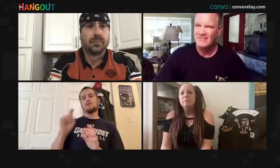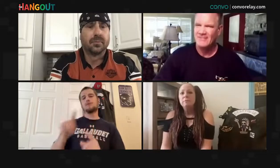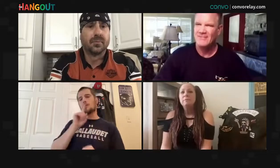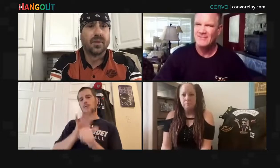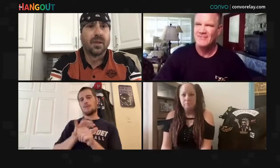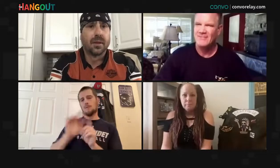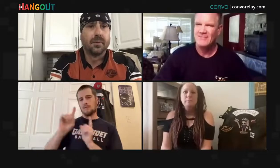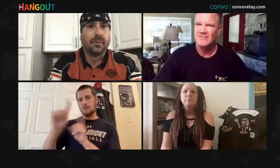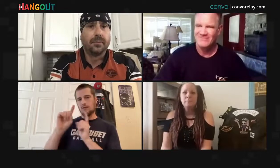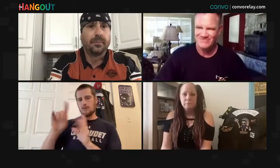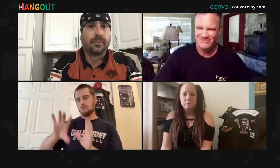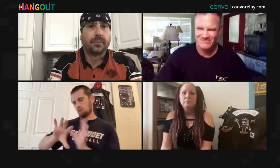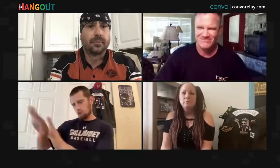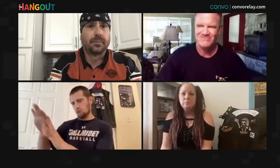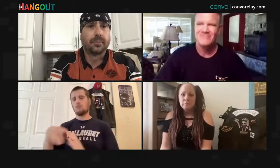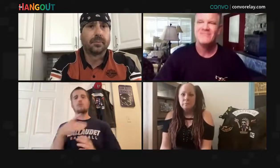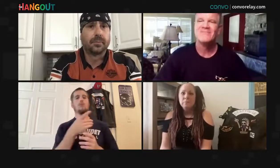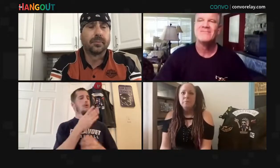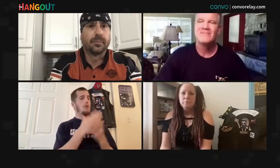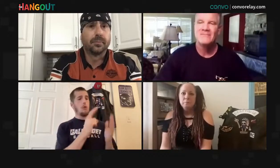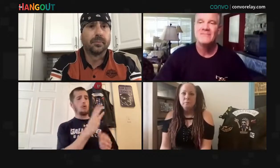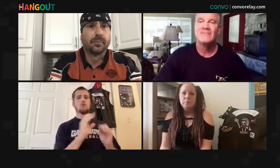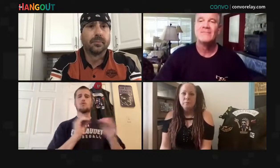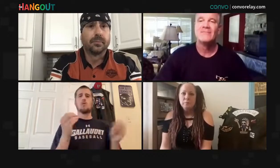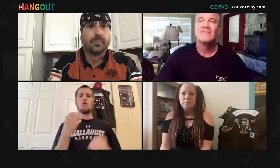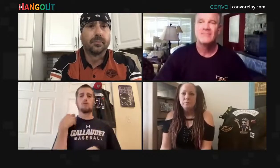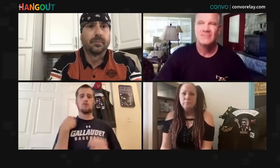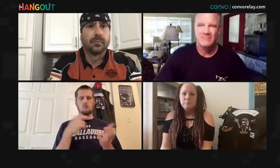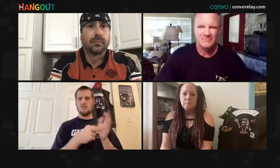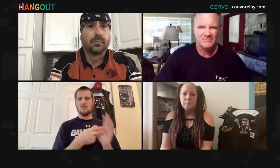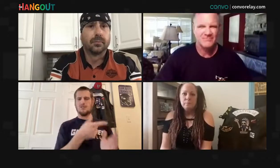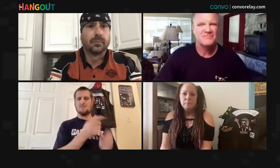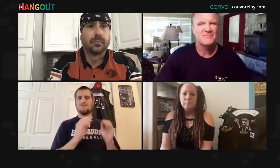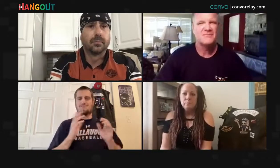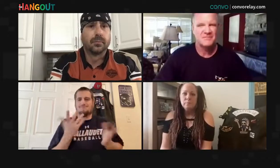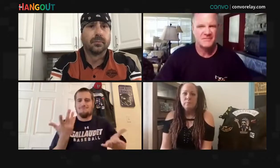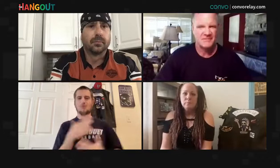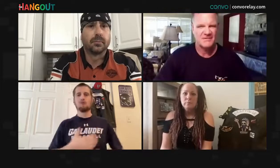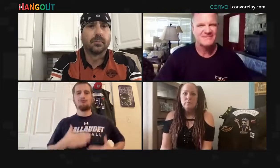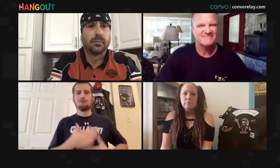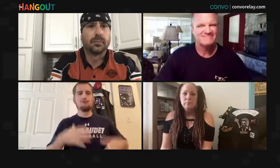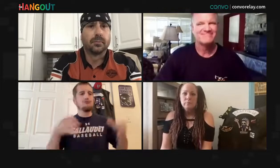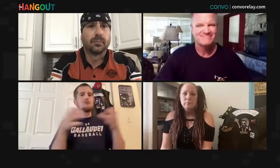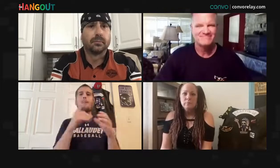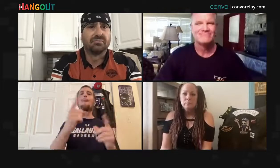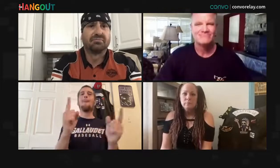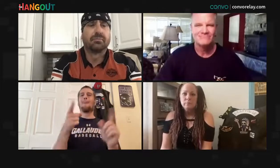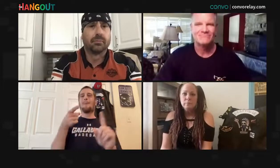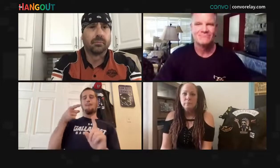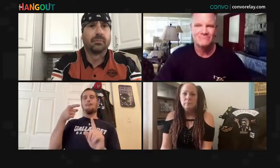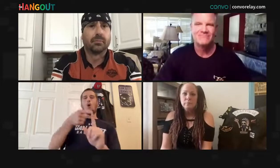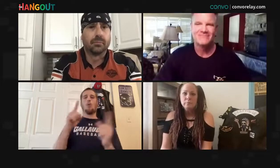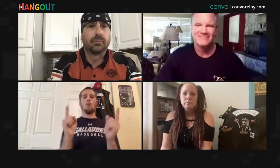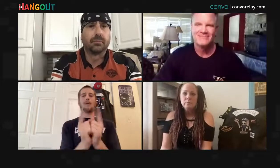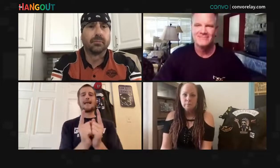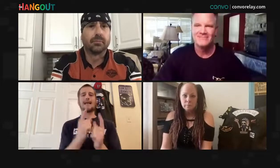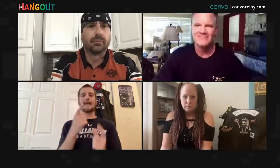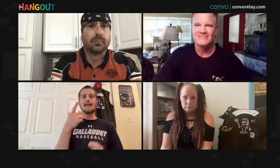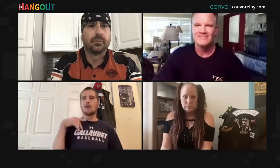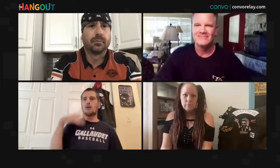have officers, so you basically are committed to go a certain time. But there's some clubs that you just go out and you